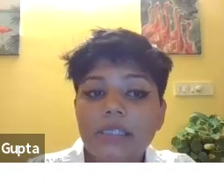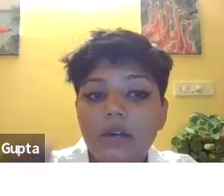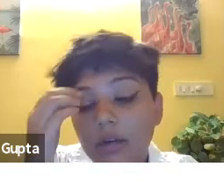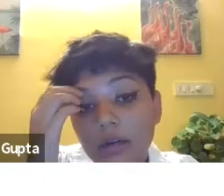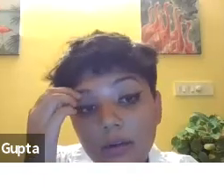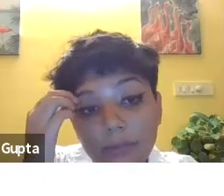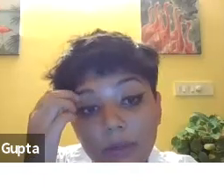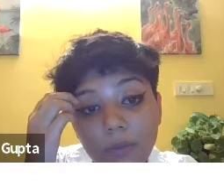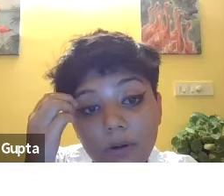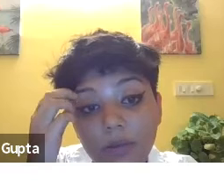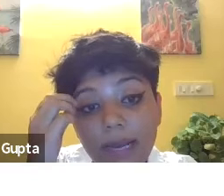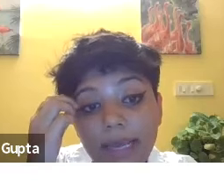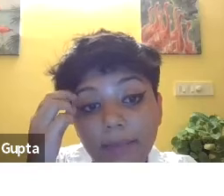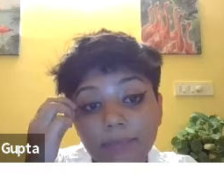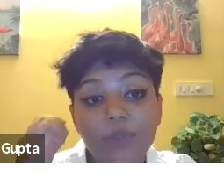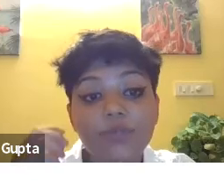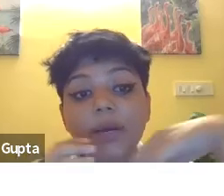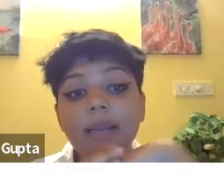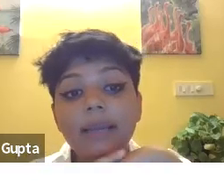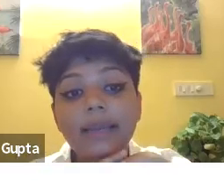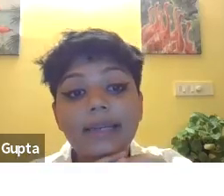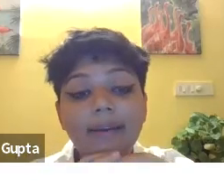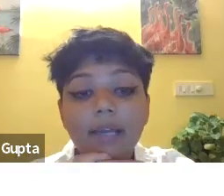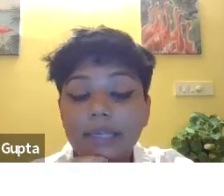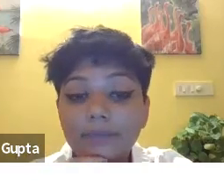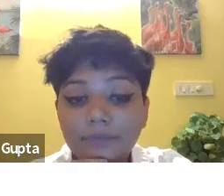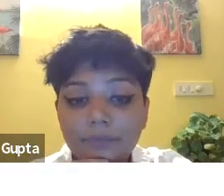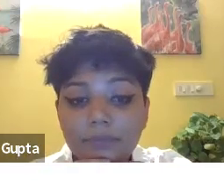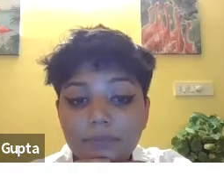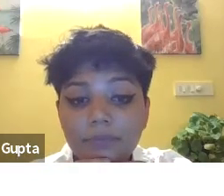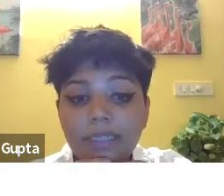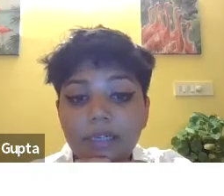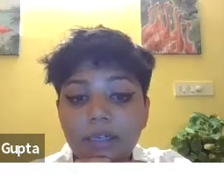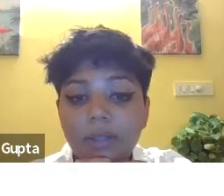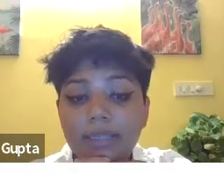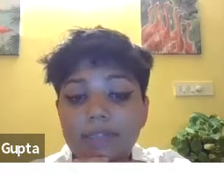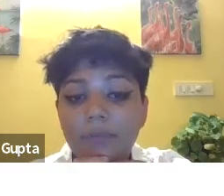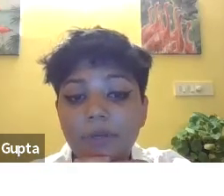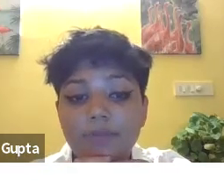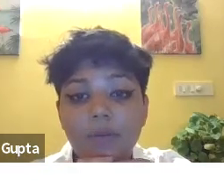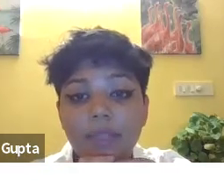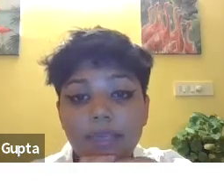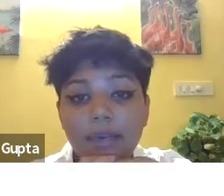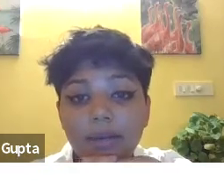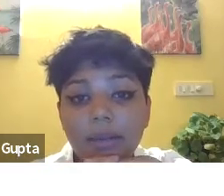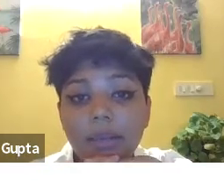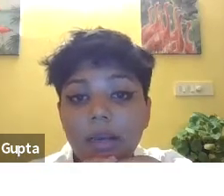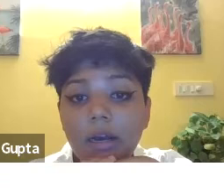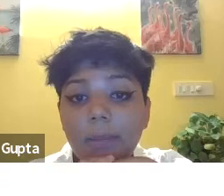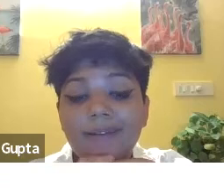is a work by Pushpamala and Claire Adi. called The Native Women of South